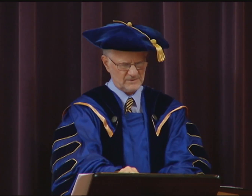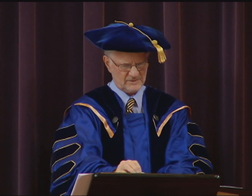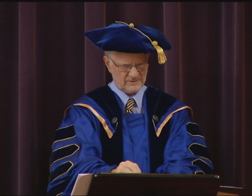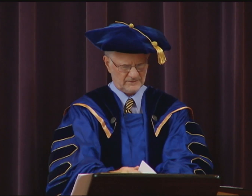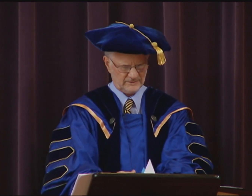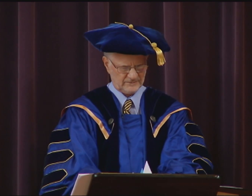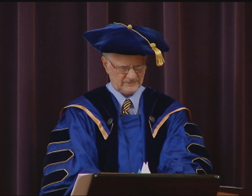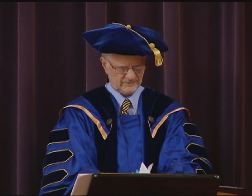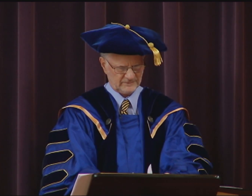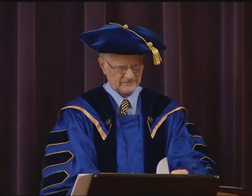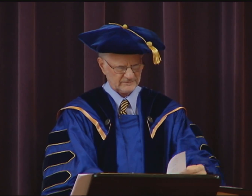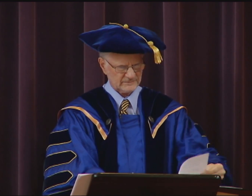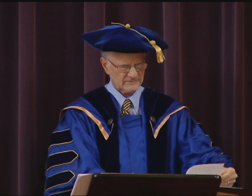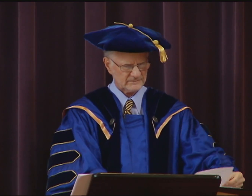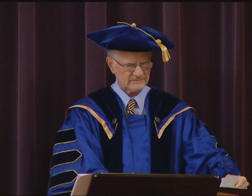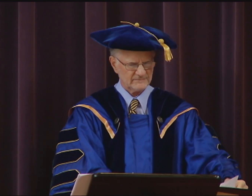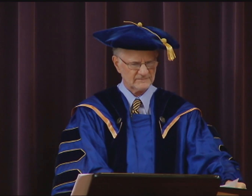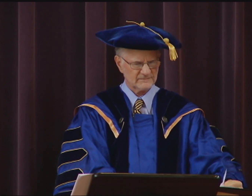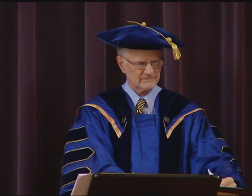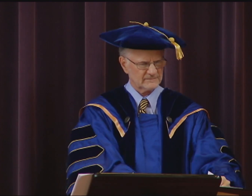important milestones.